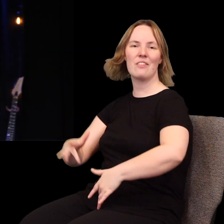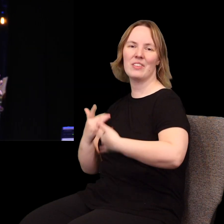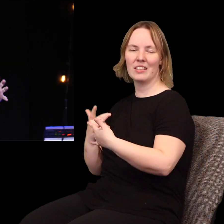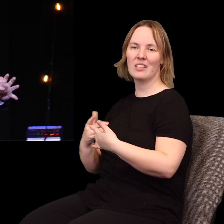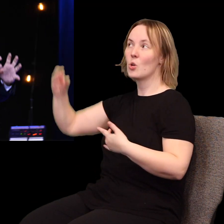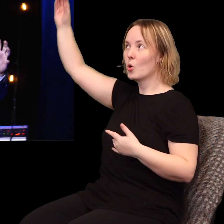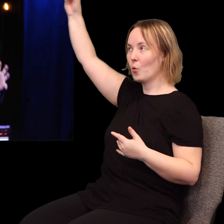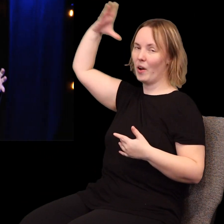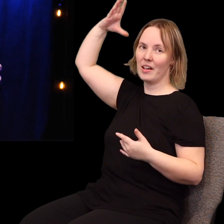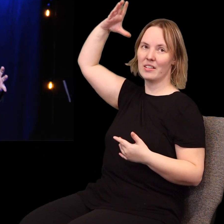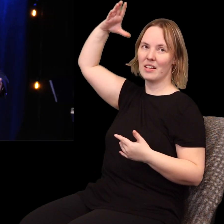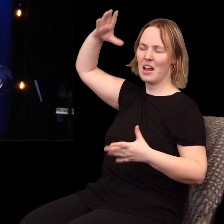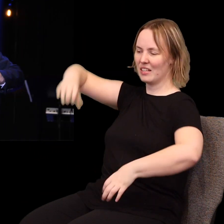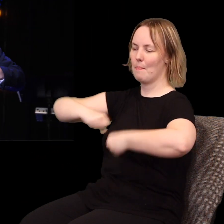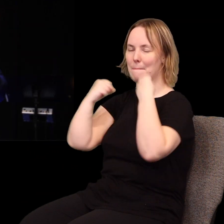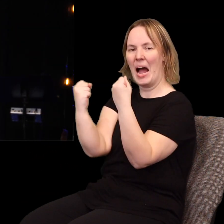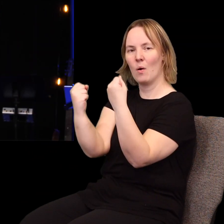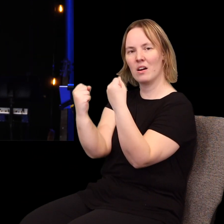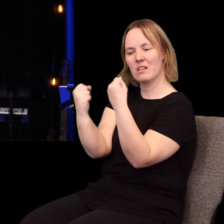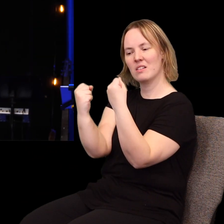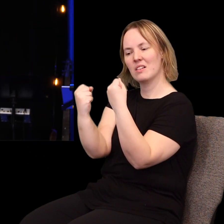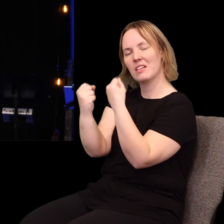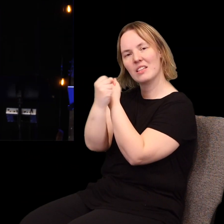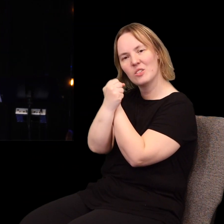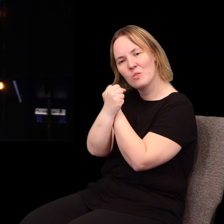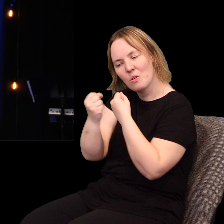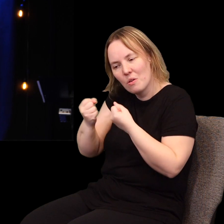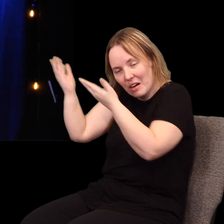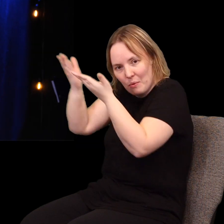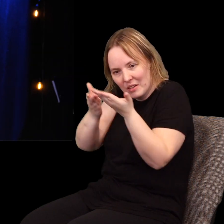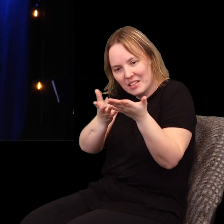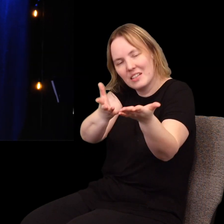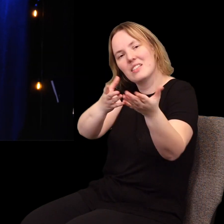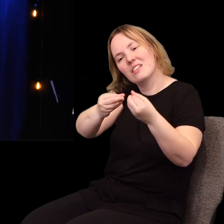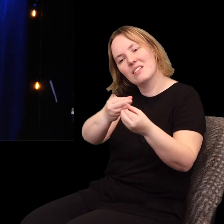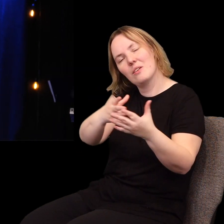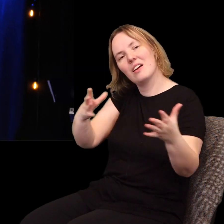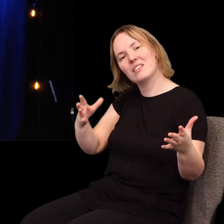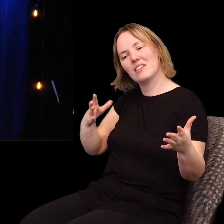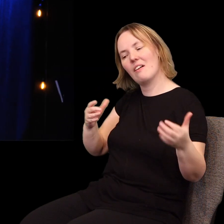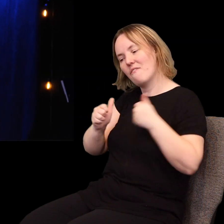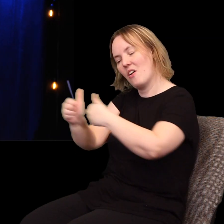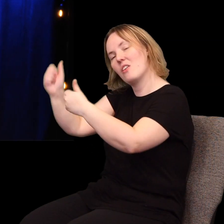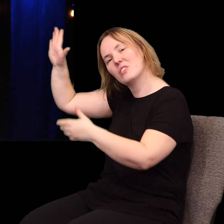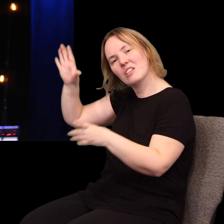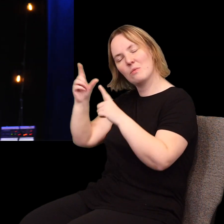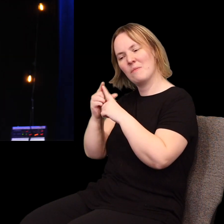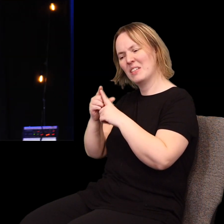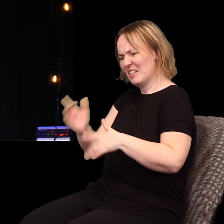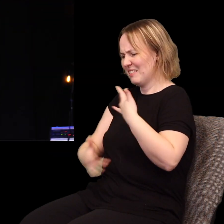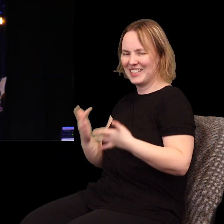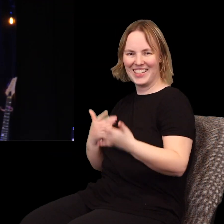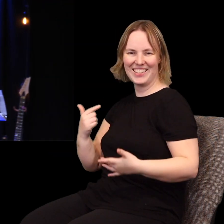a feeling. The grace of God is a power that is released to us, that follows his word,